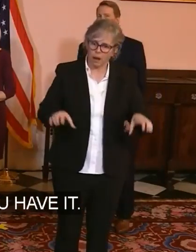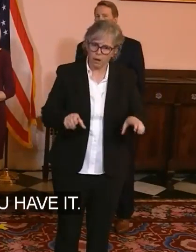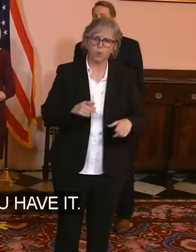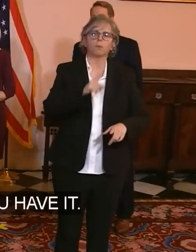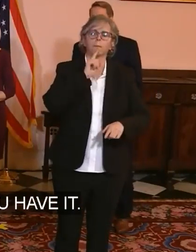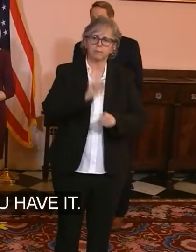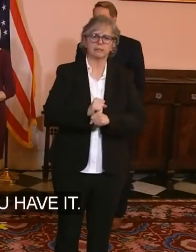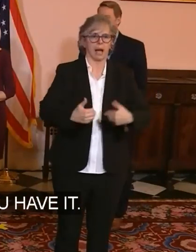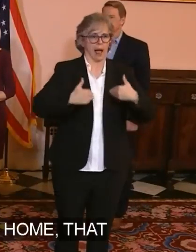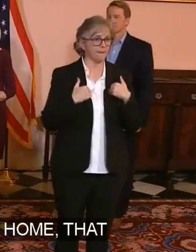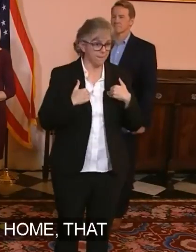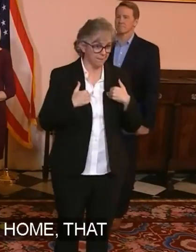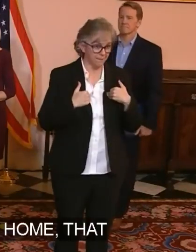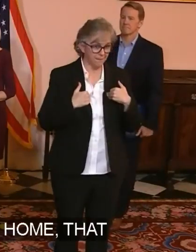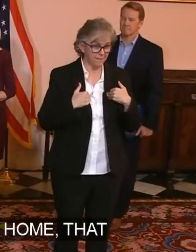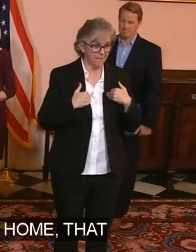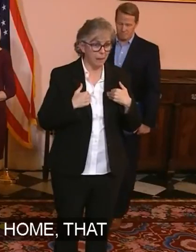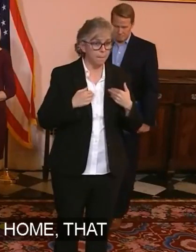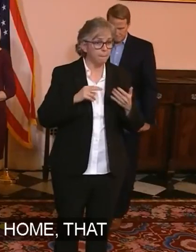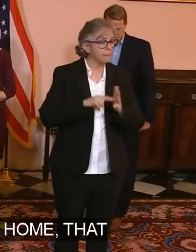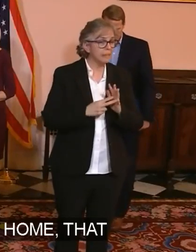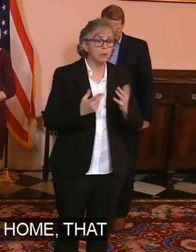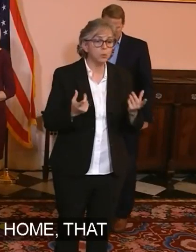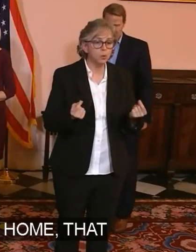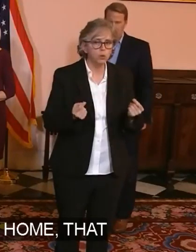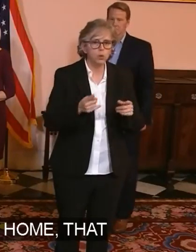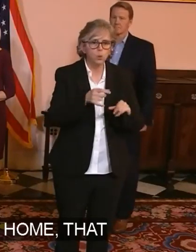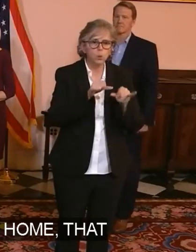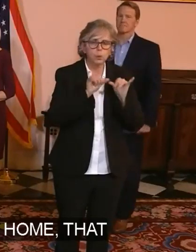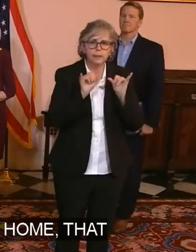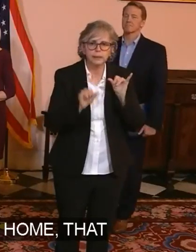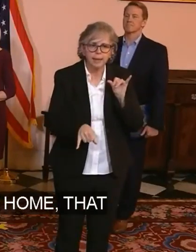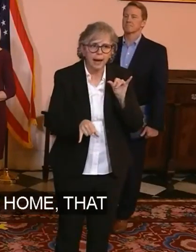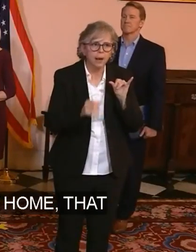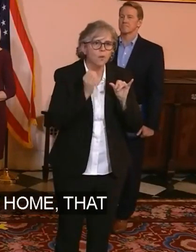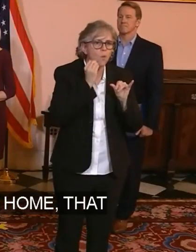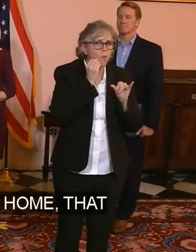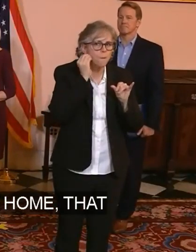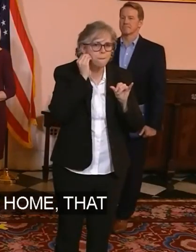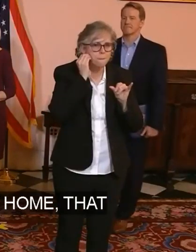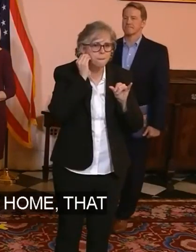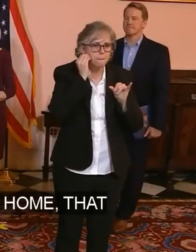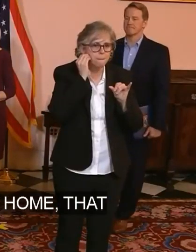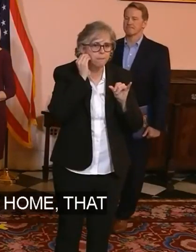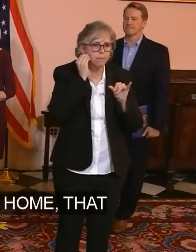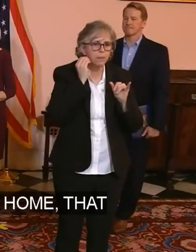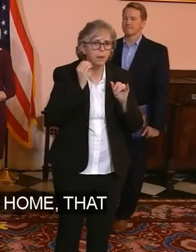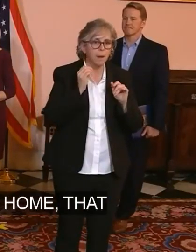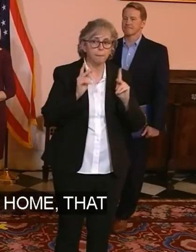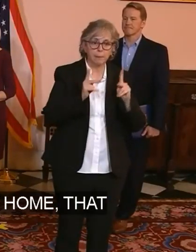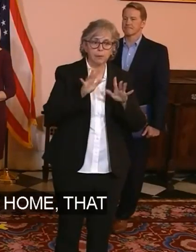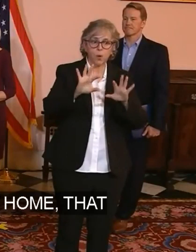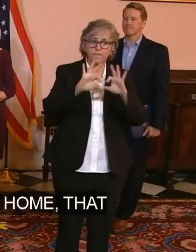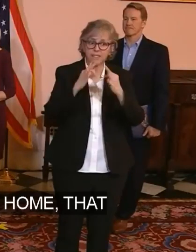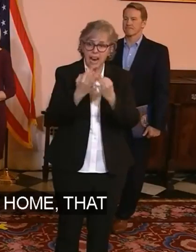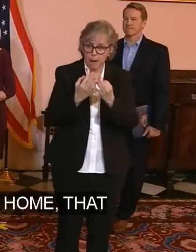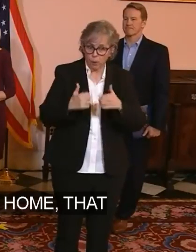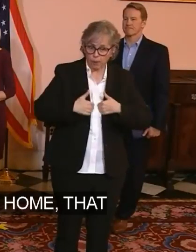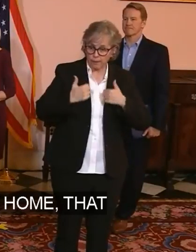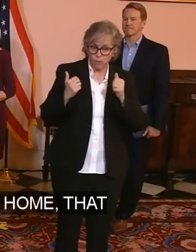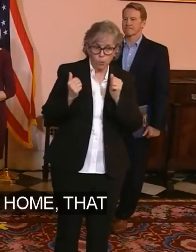any member of your family, anybody who lives with you in that home, should also stay home.